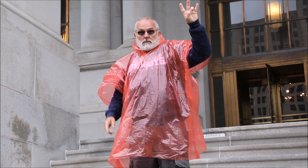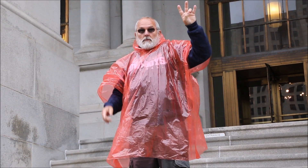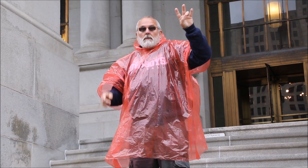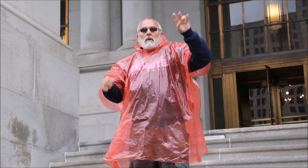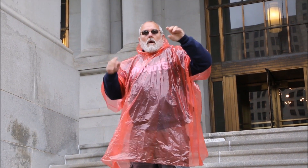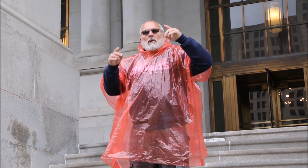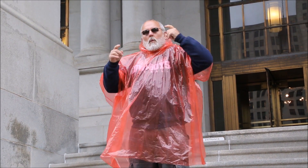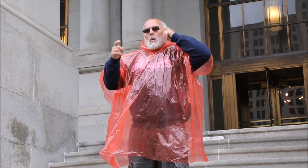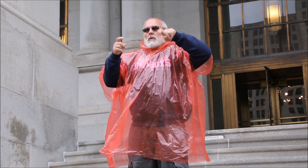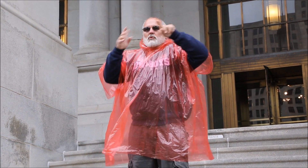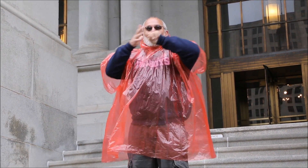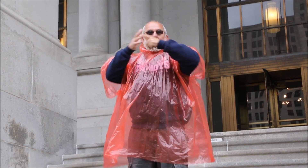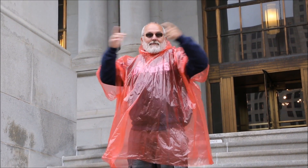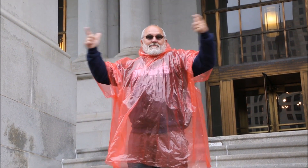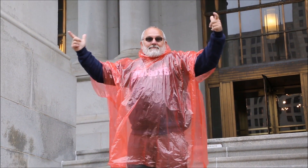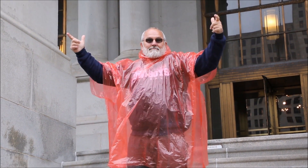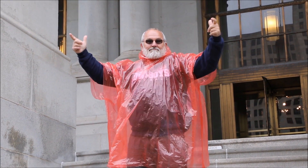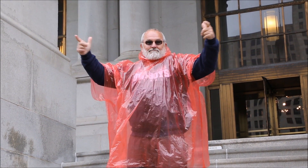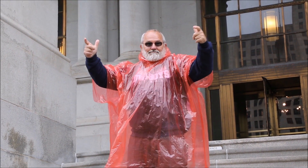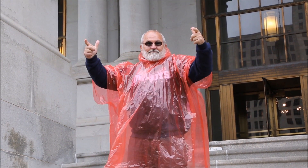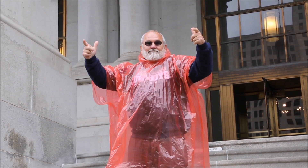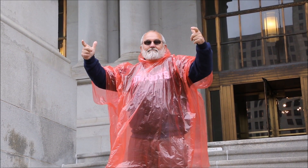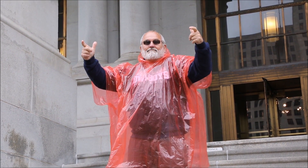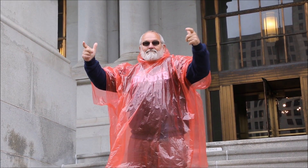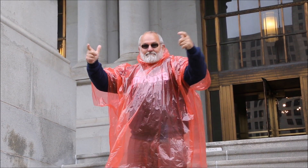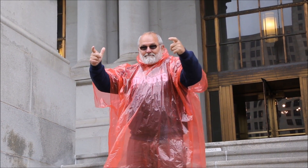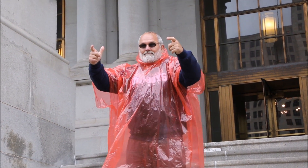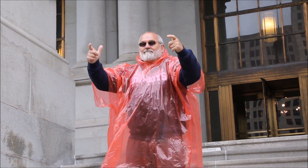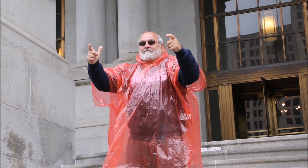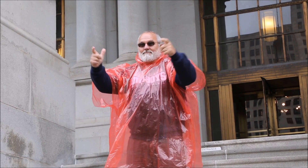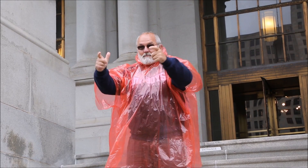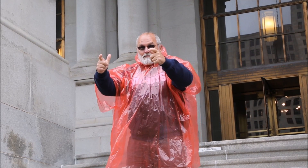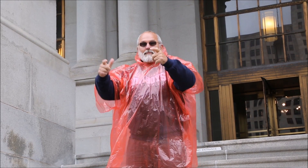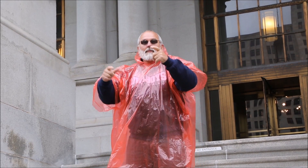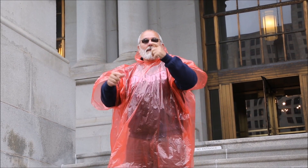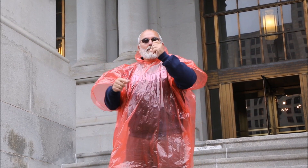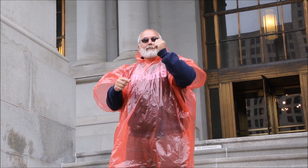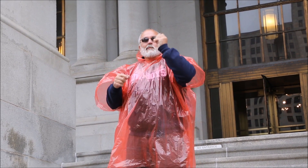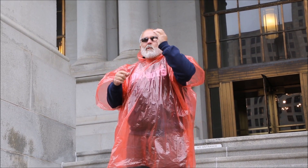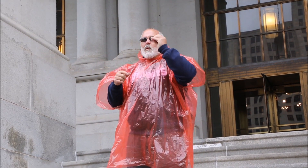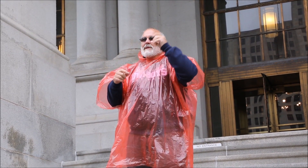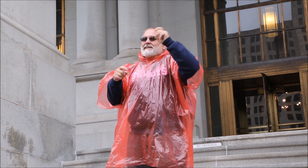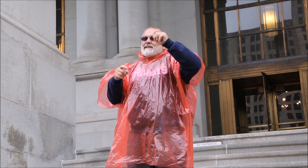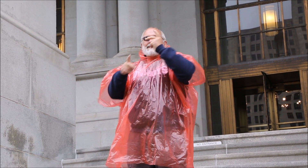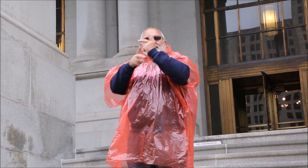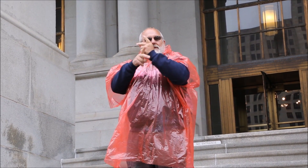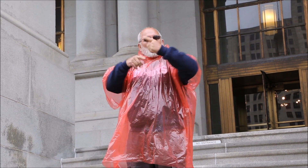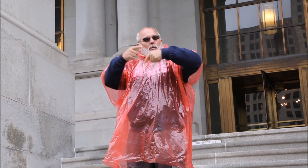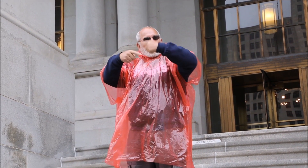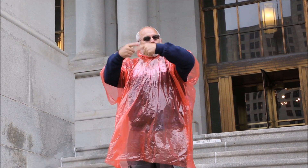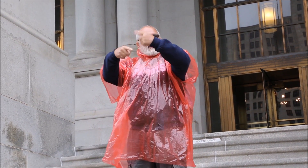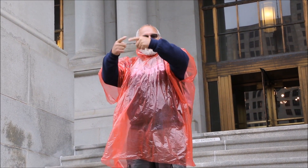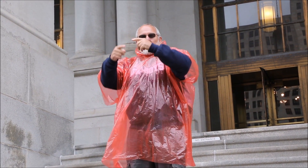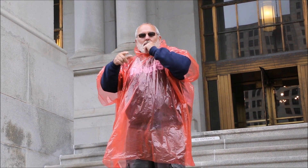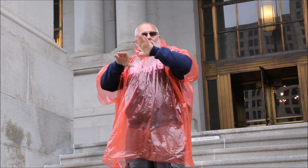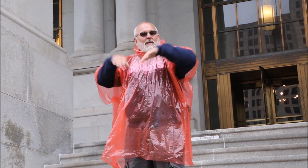organization through Martin Luther King, you know. Gay and lesbian, straight. Jewish groups have rights. All of these